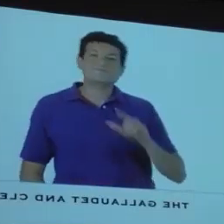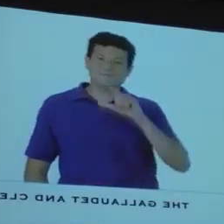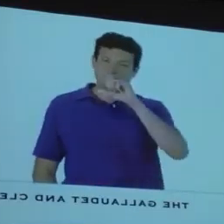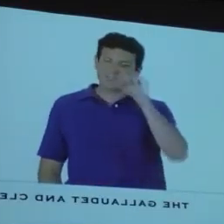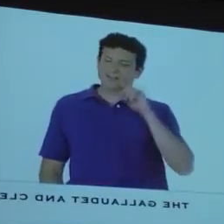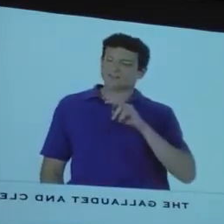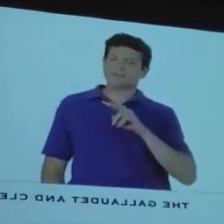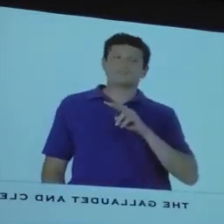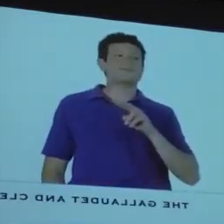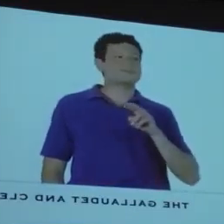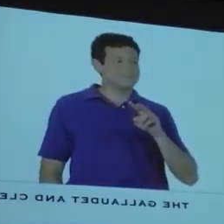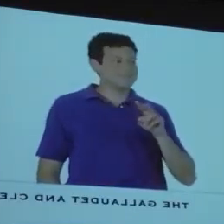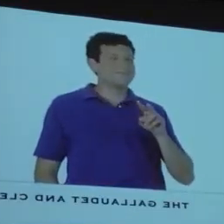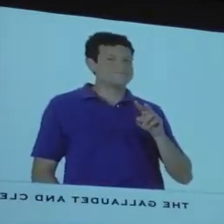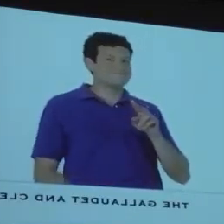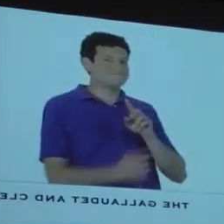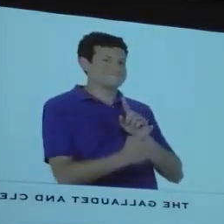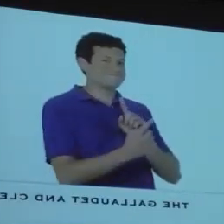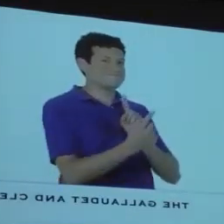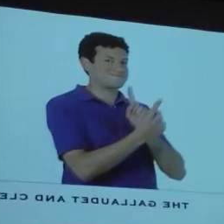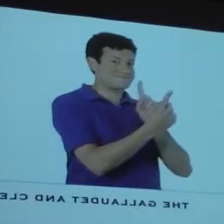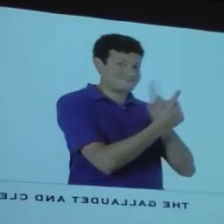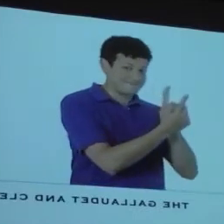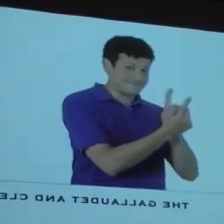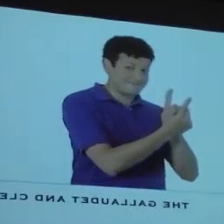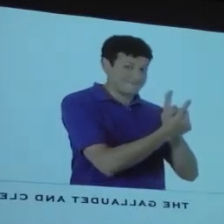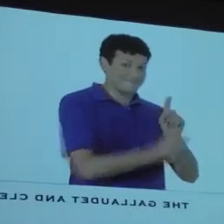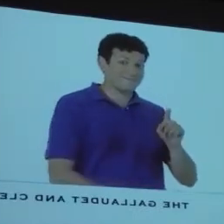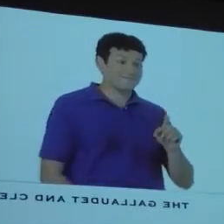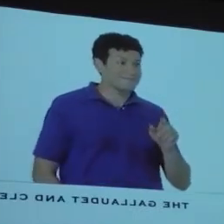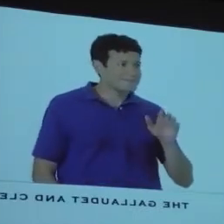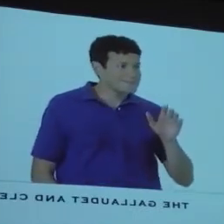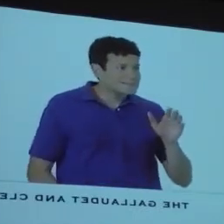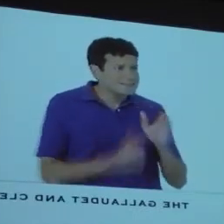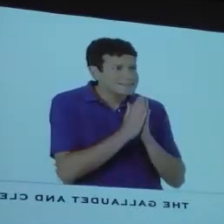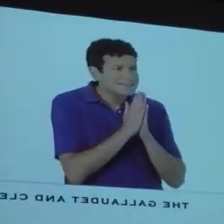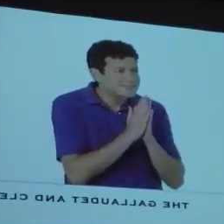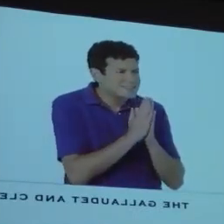Students are learning sign. Gallaudet looks around, meets him,